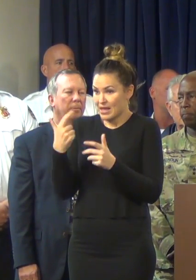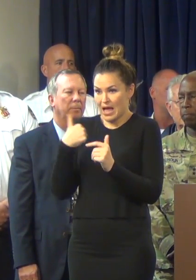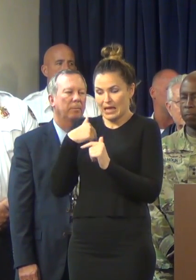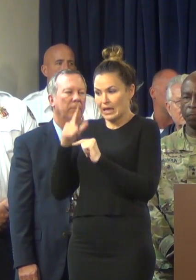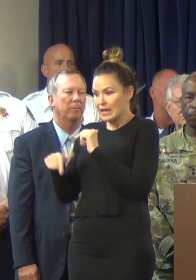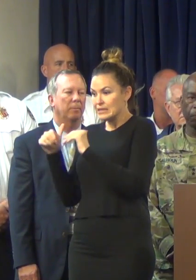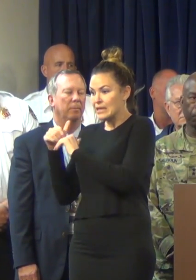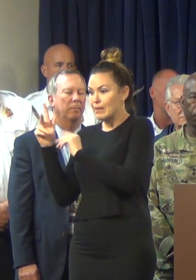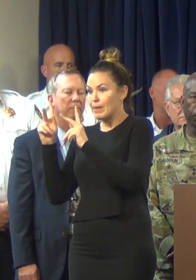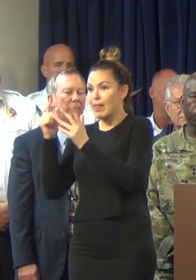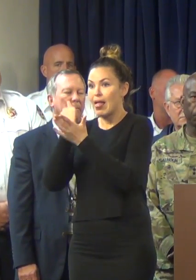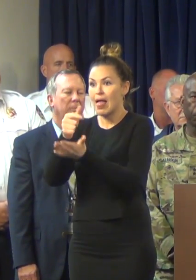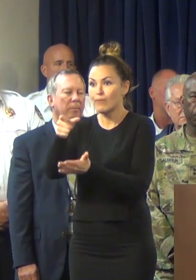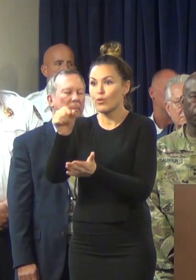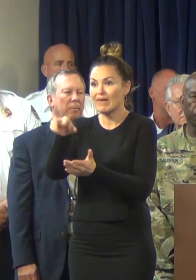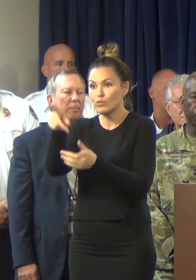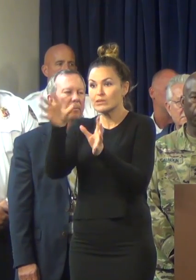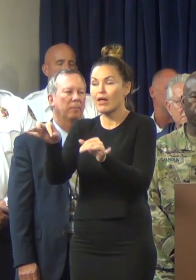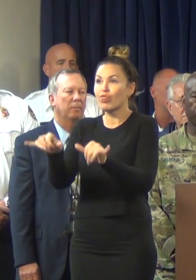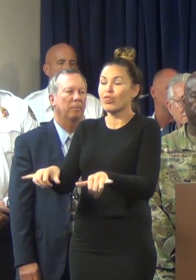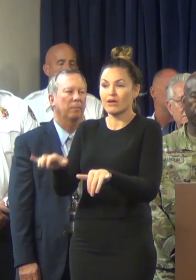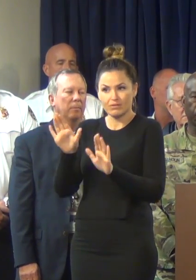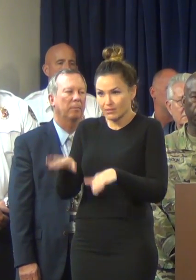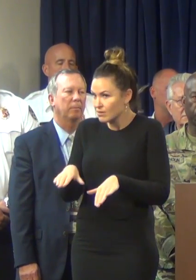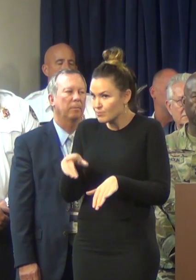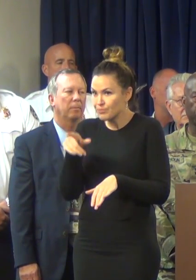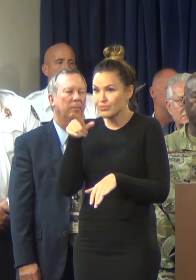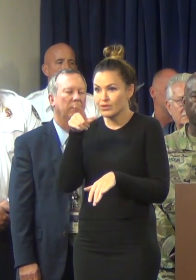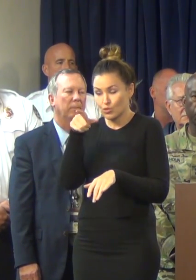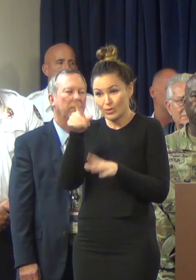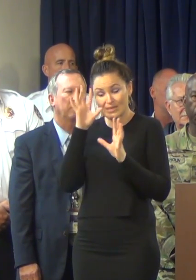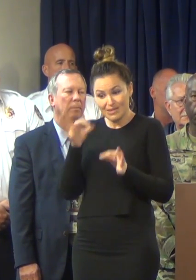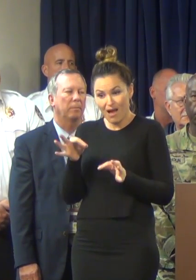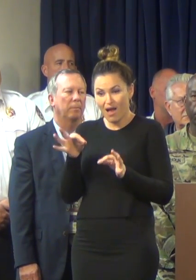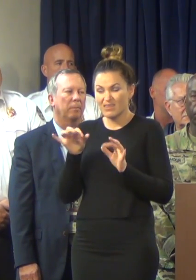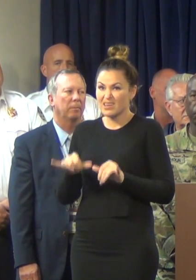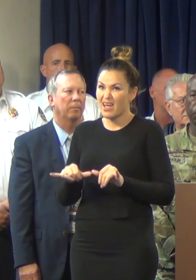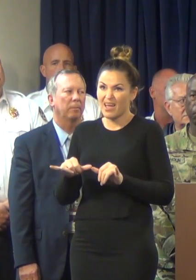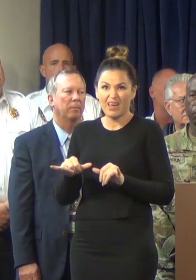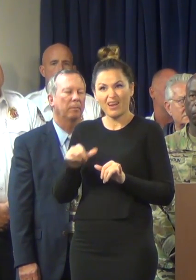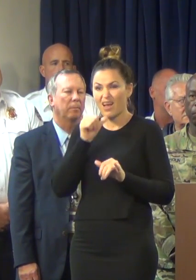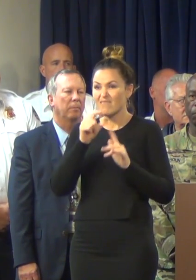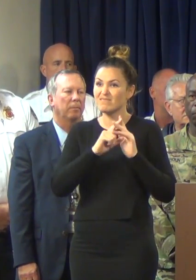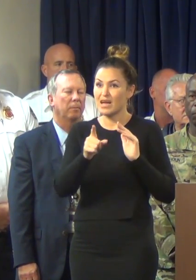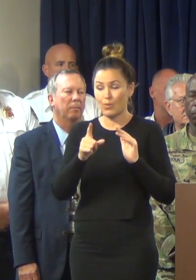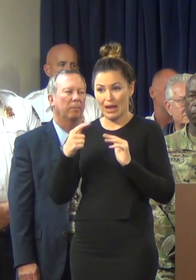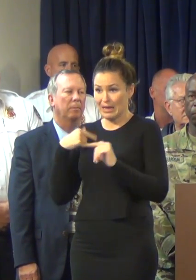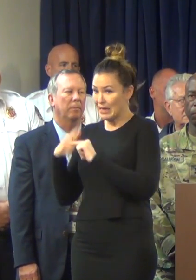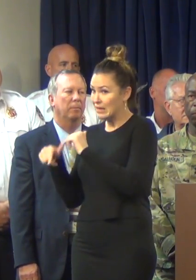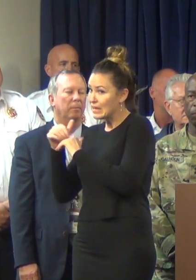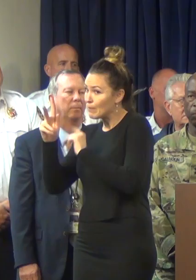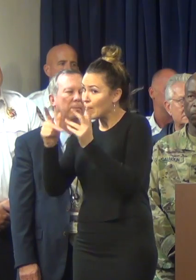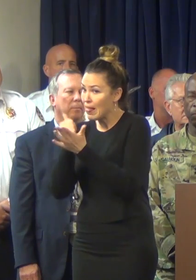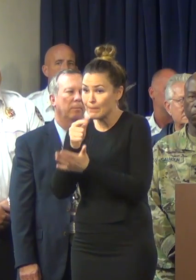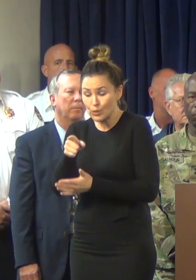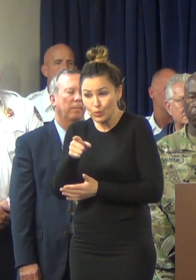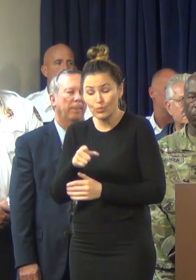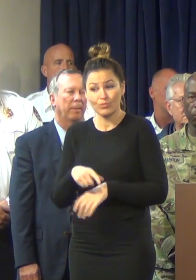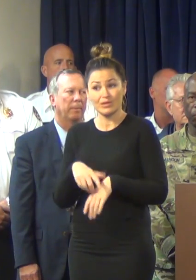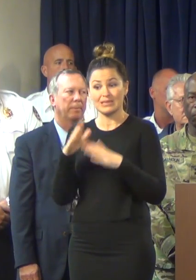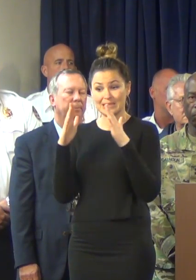it would be irresponsible to send public safety folks into a place because you decided not to evacuate. I want to stress this. Your city's